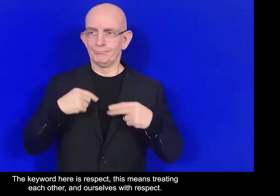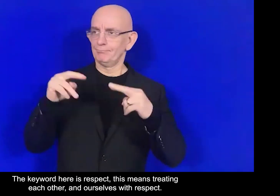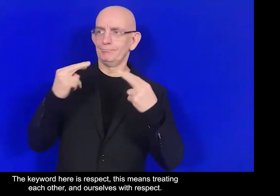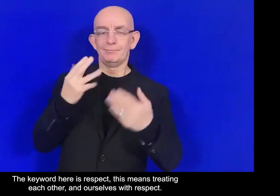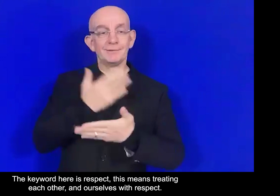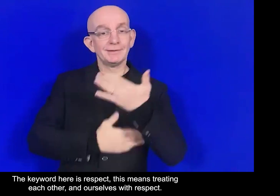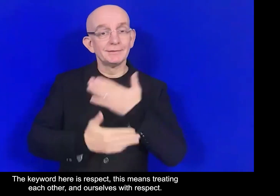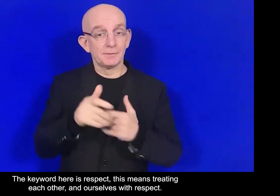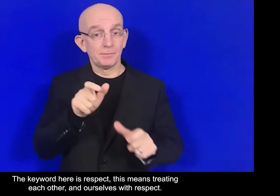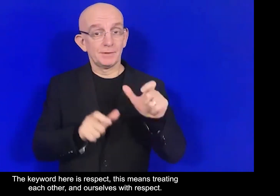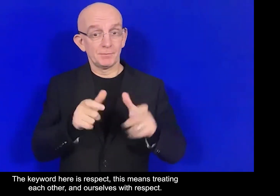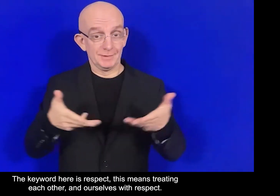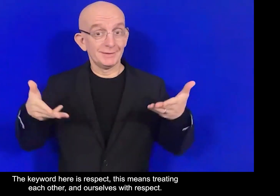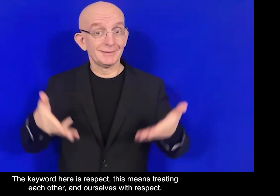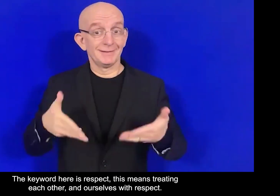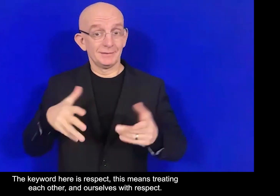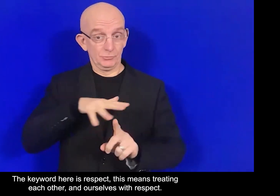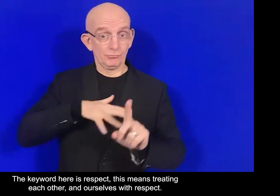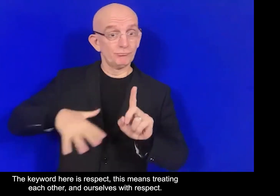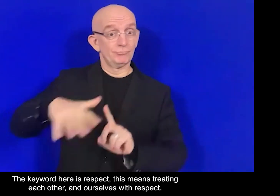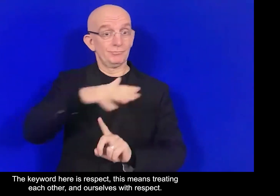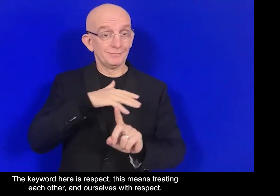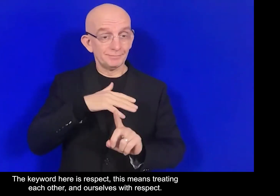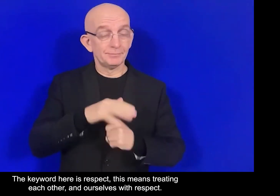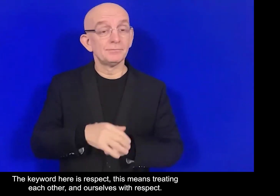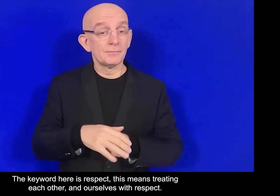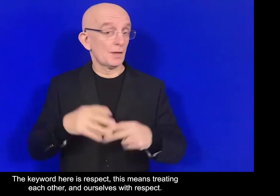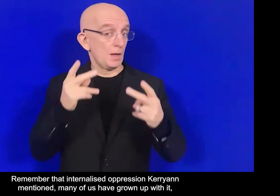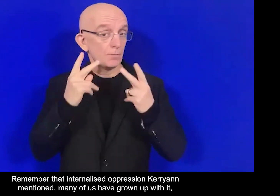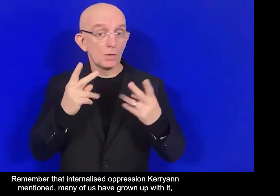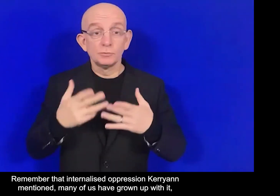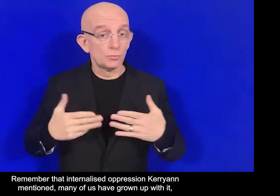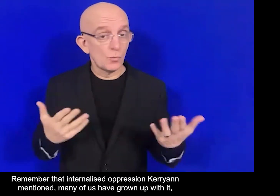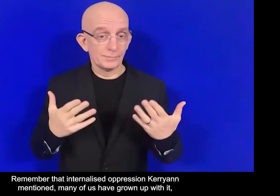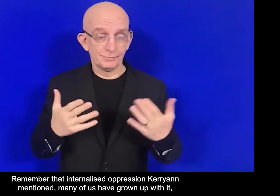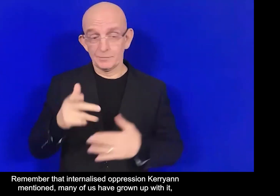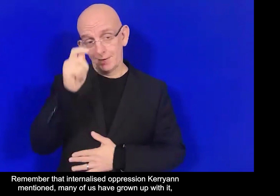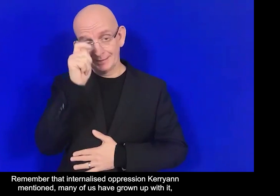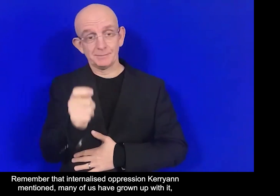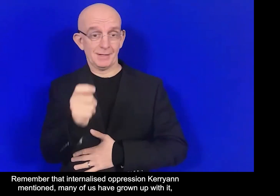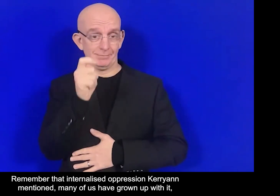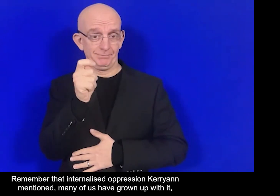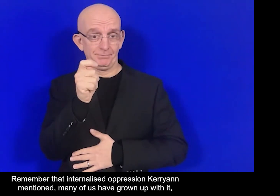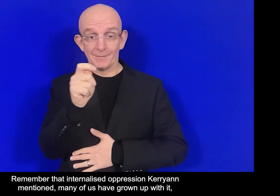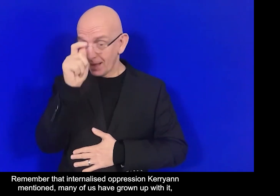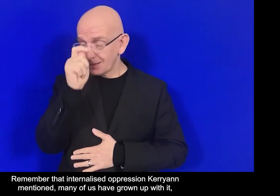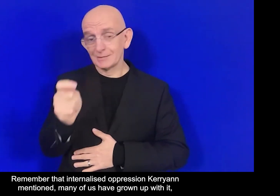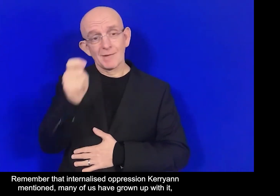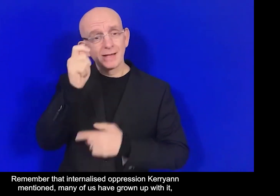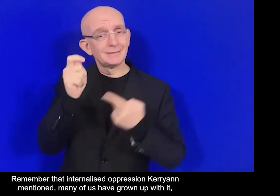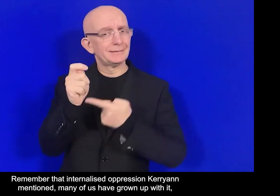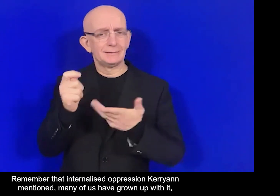means treating each other and ourselves with respect. Remember that internalized oppression Kerri-Anne